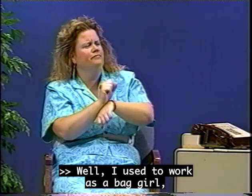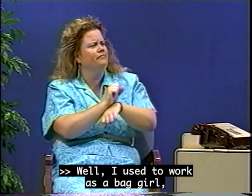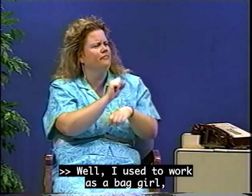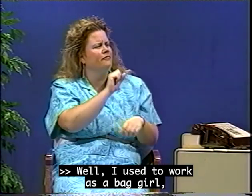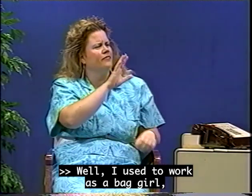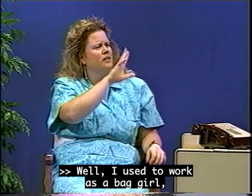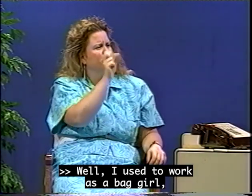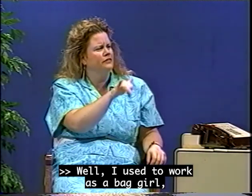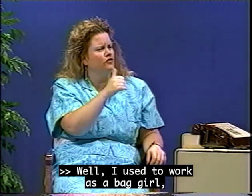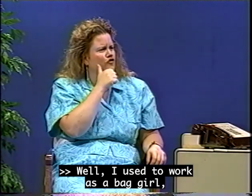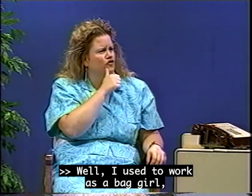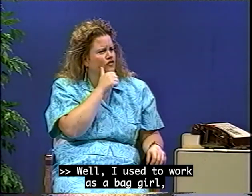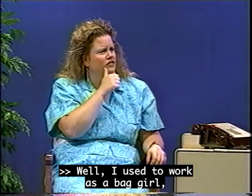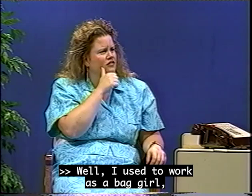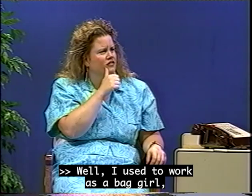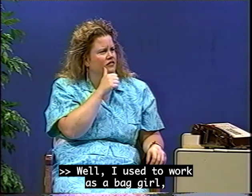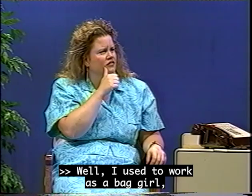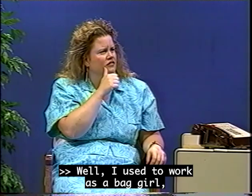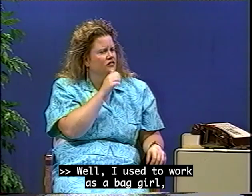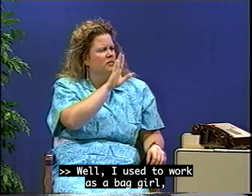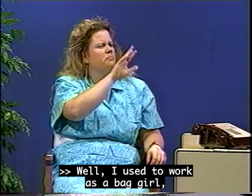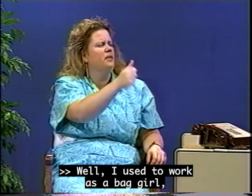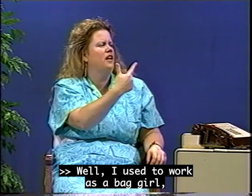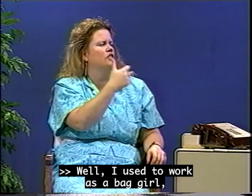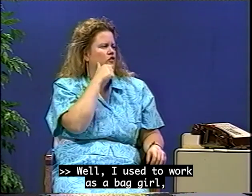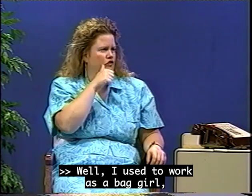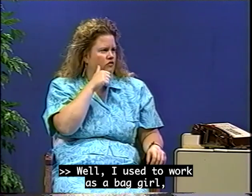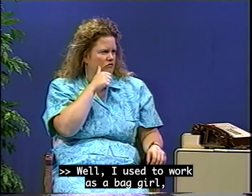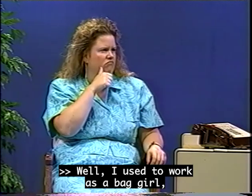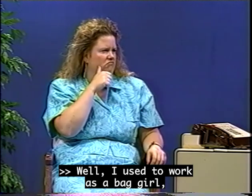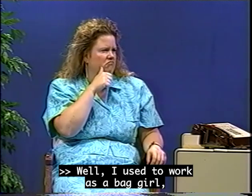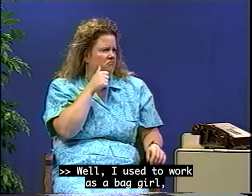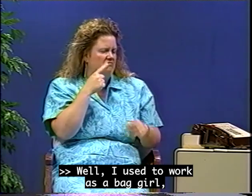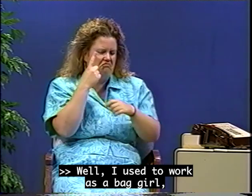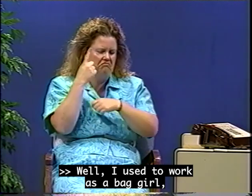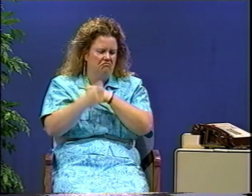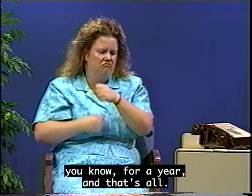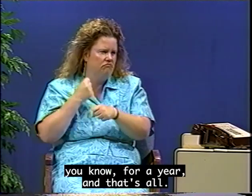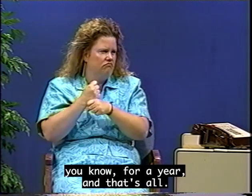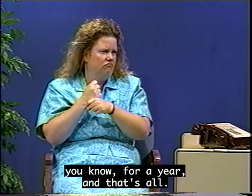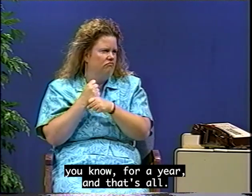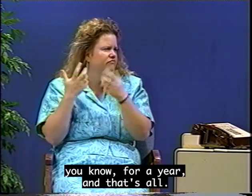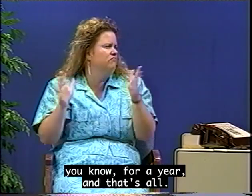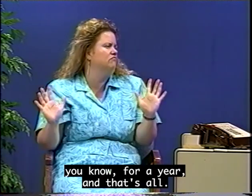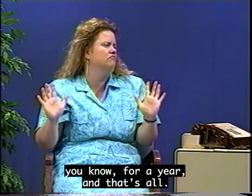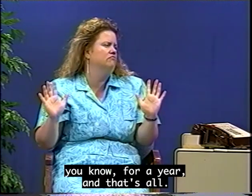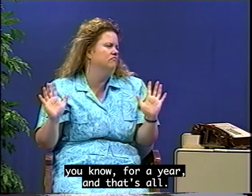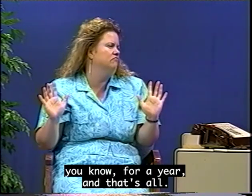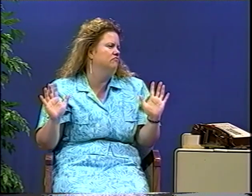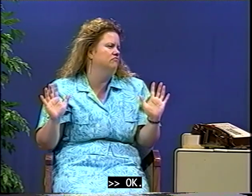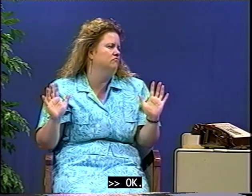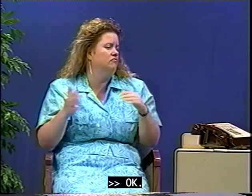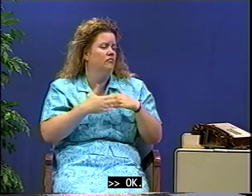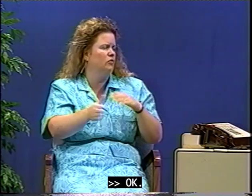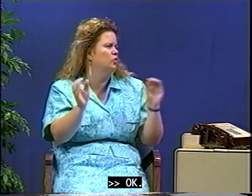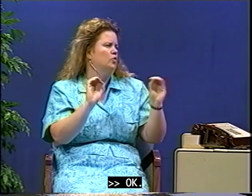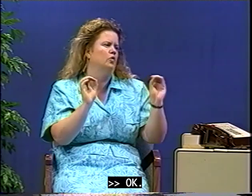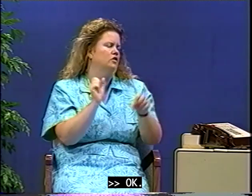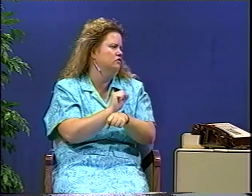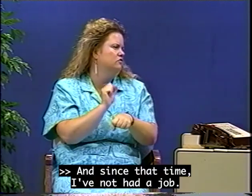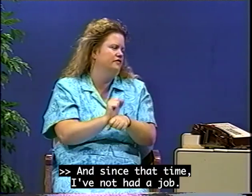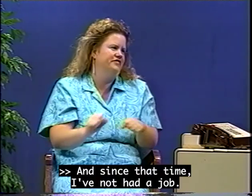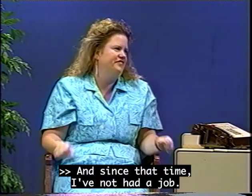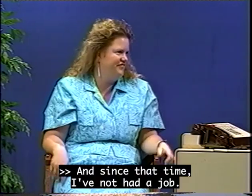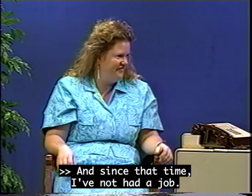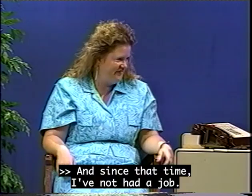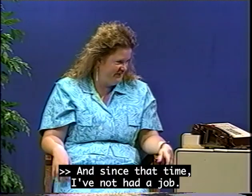Well, I used to work as a bus girl or a bag girl, for a year, and that's all. Okay.